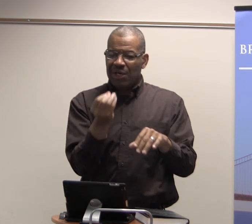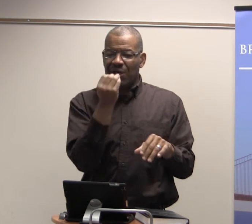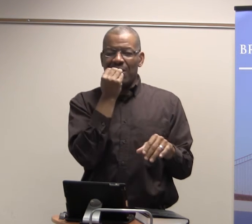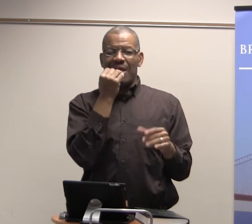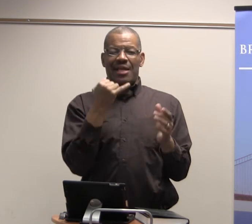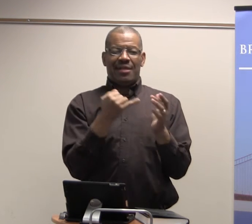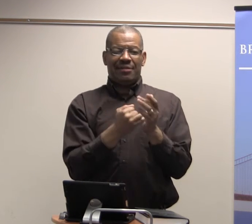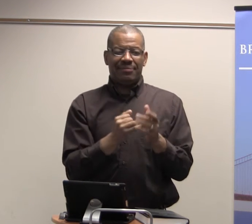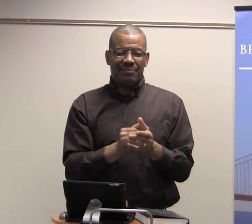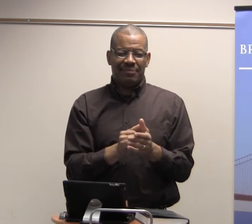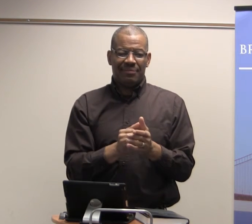or eat it.